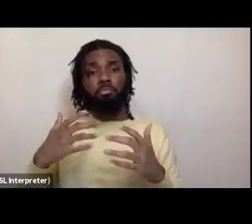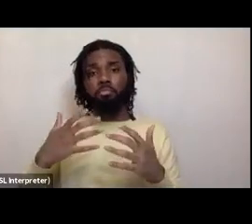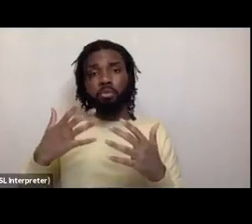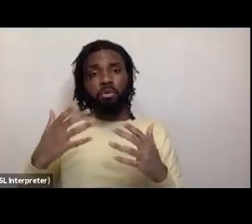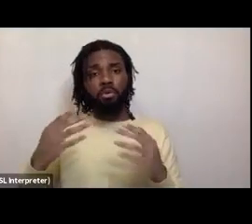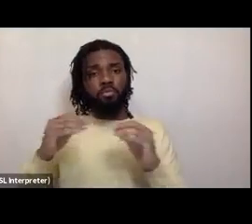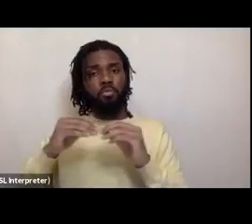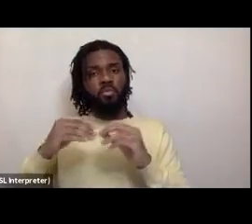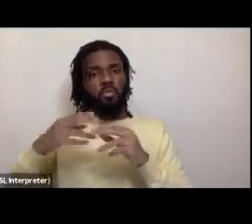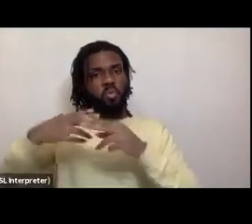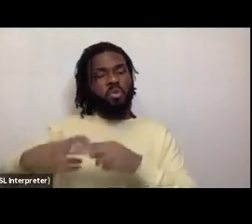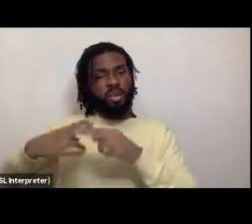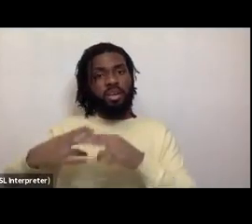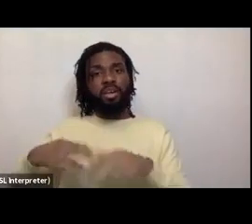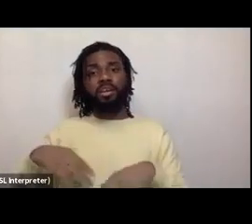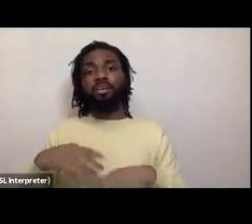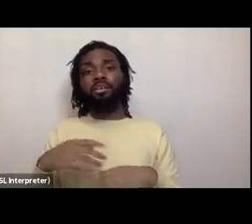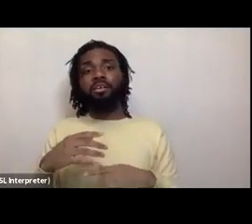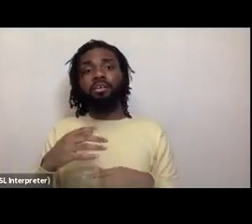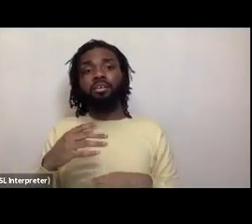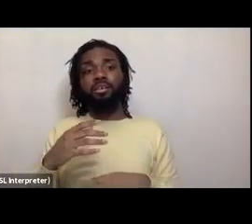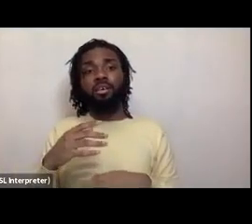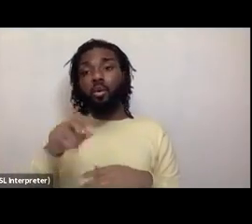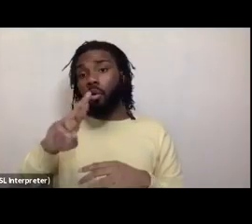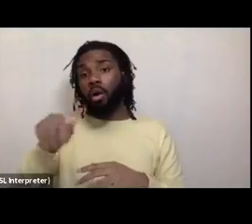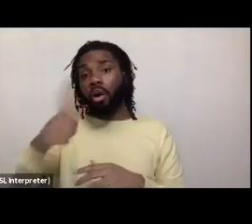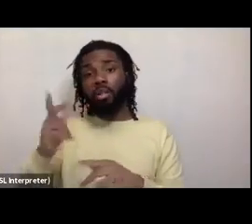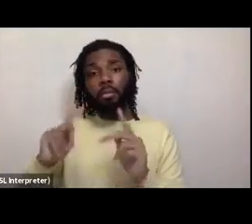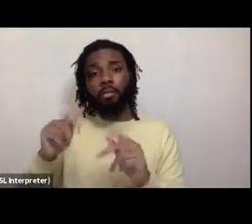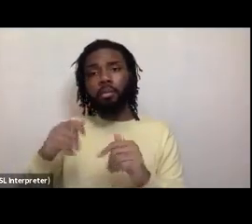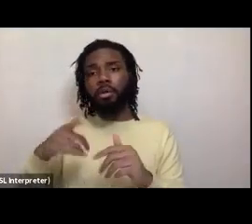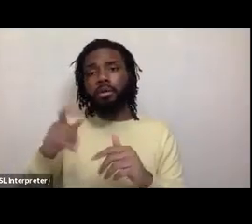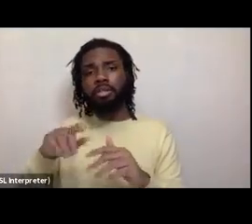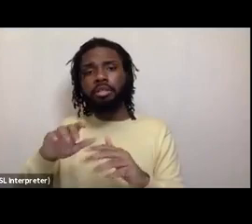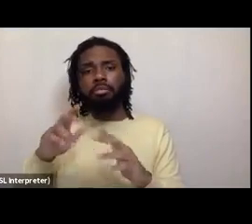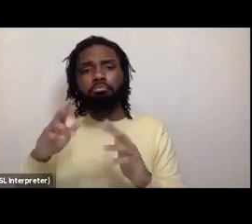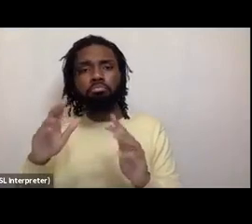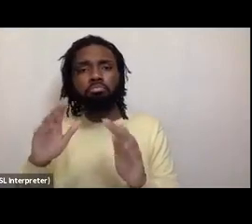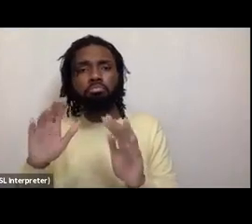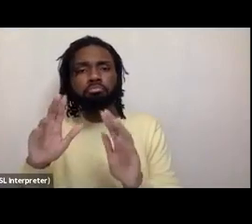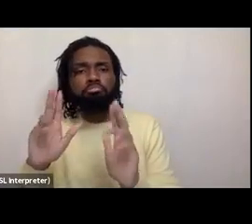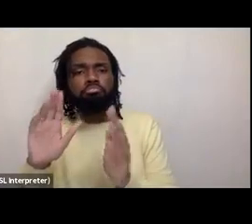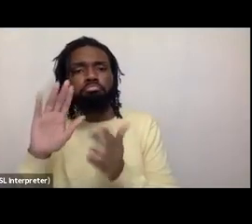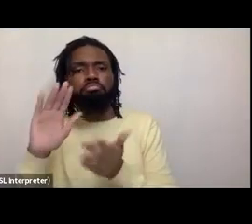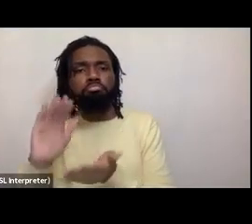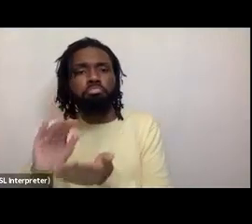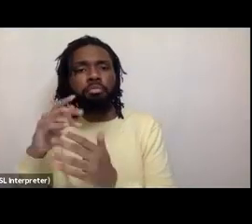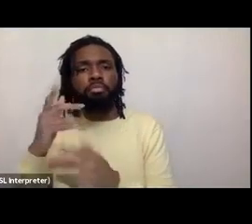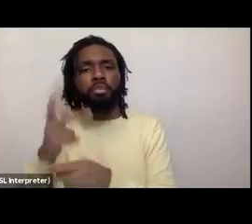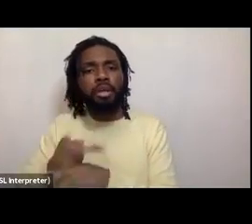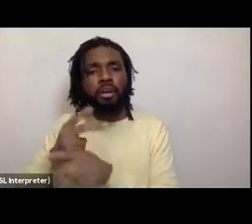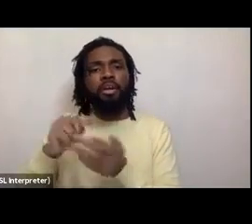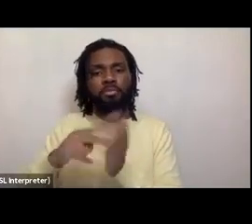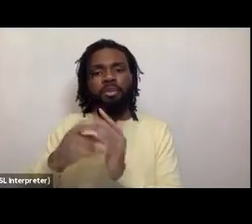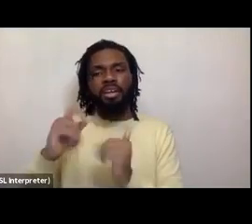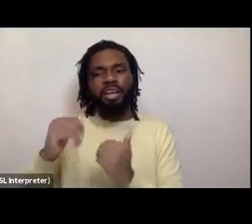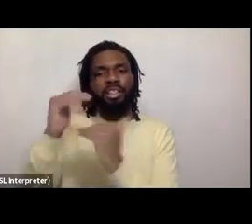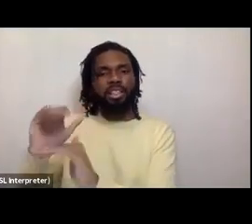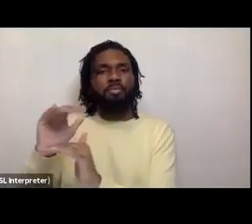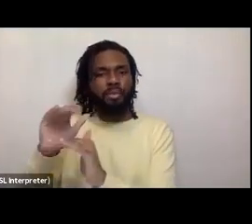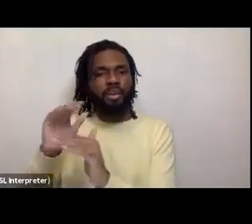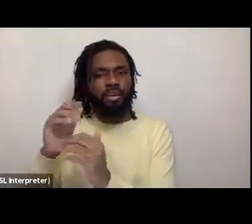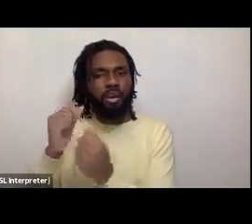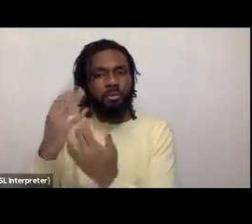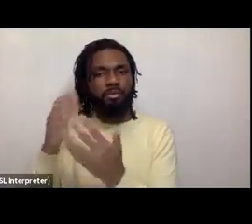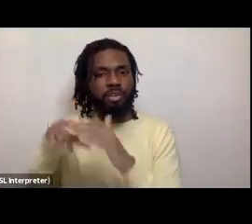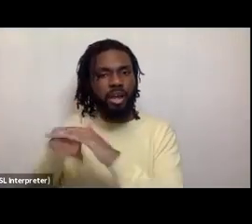acute care, these policies are created to restrict access to that. And when we